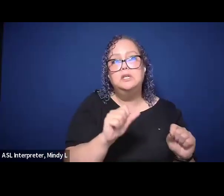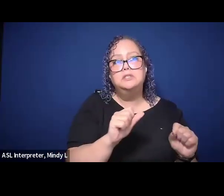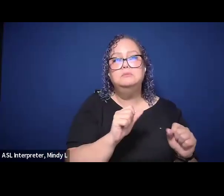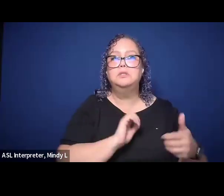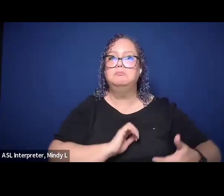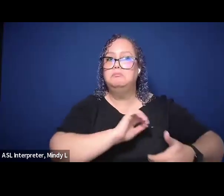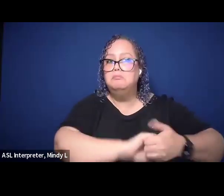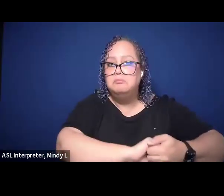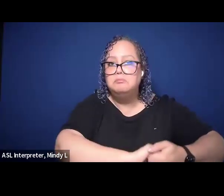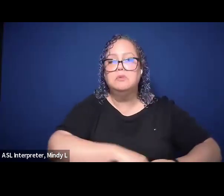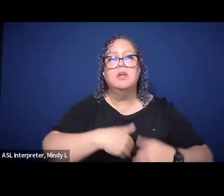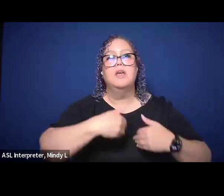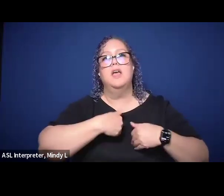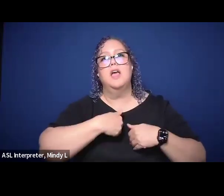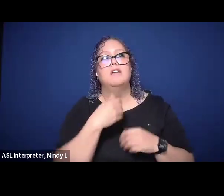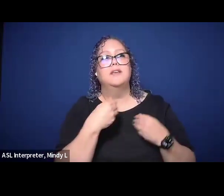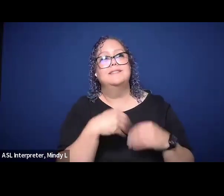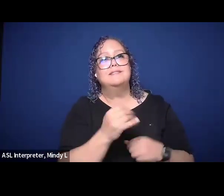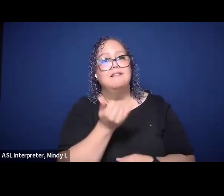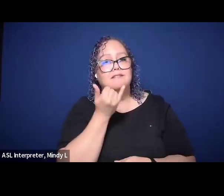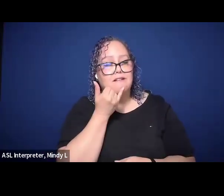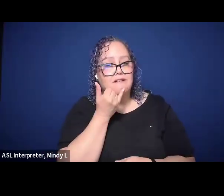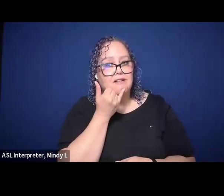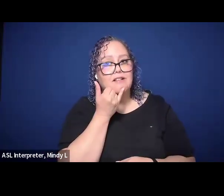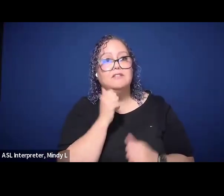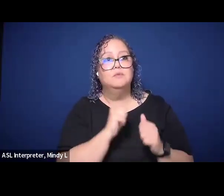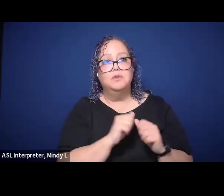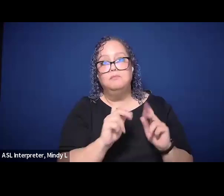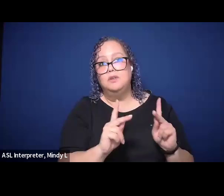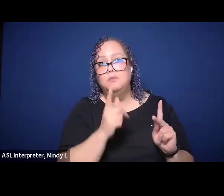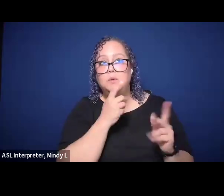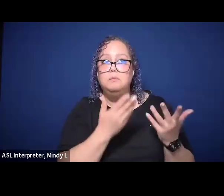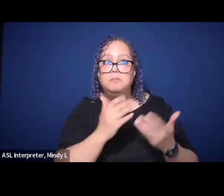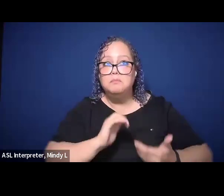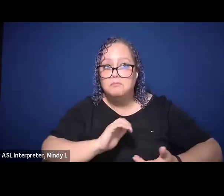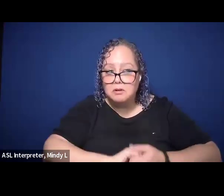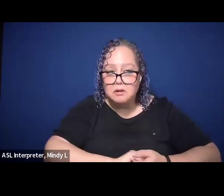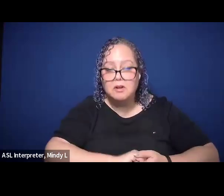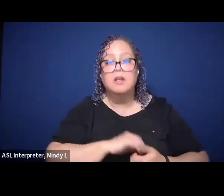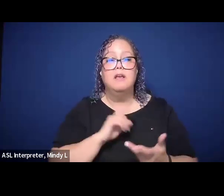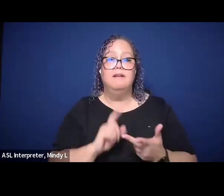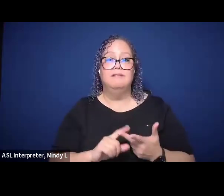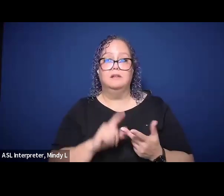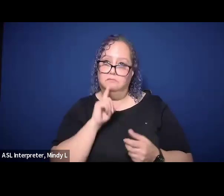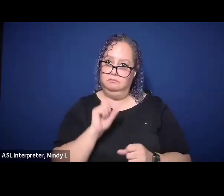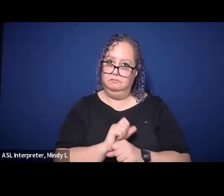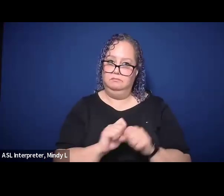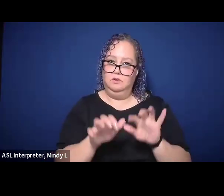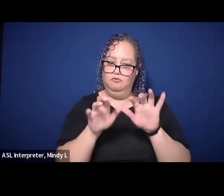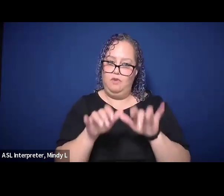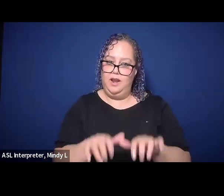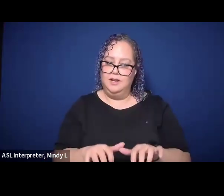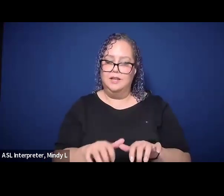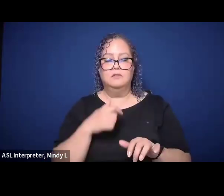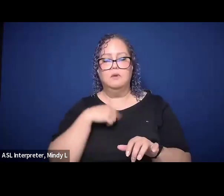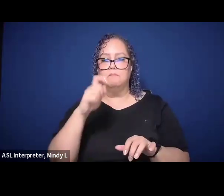prospects, and then doing the actual writing. So I have to make sure that I am putting enough time for that in my